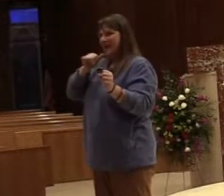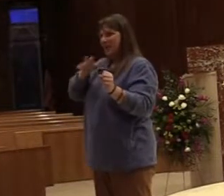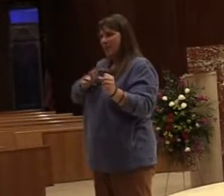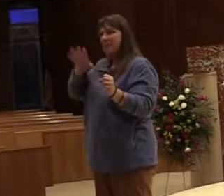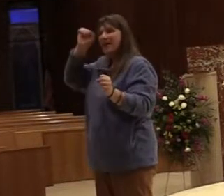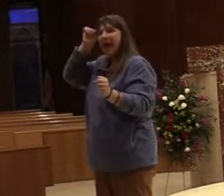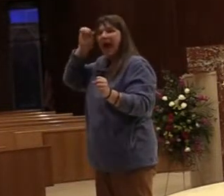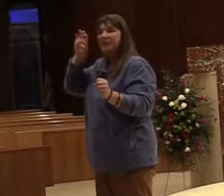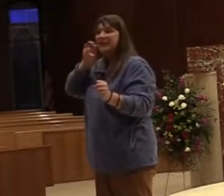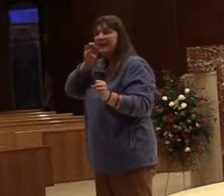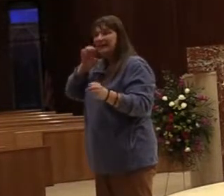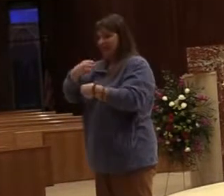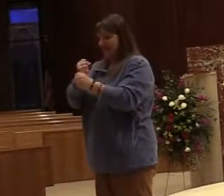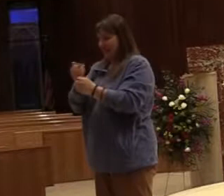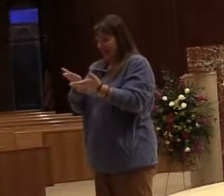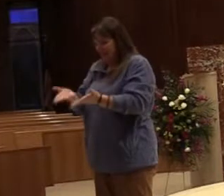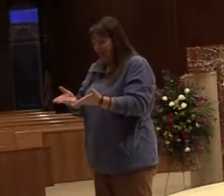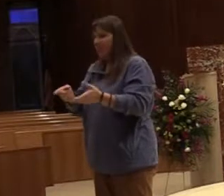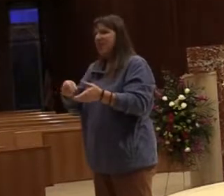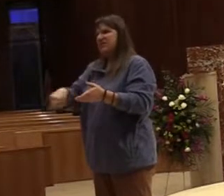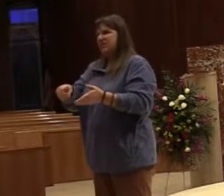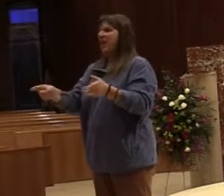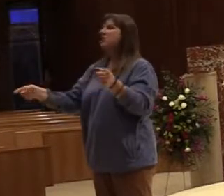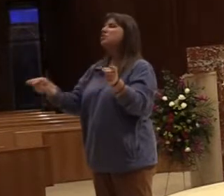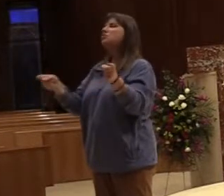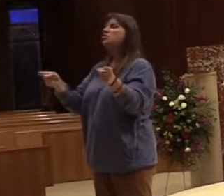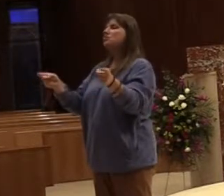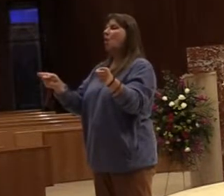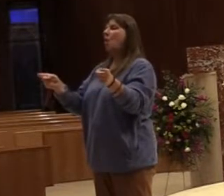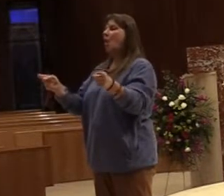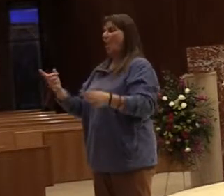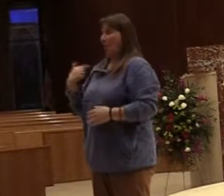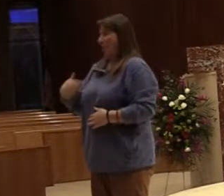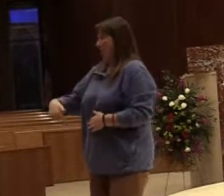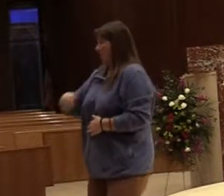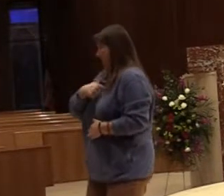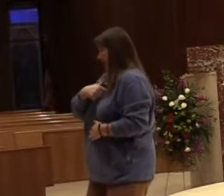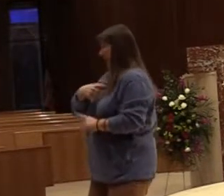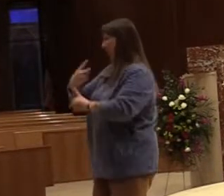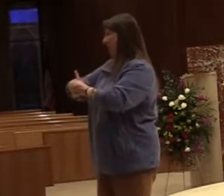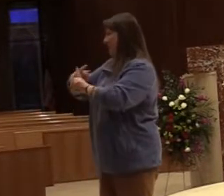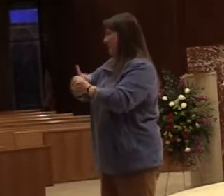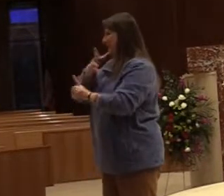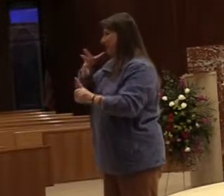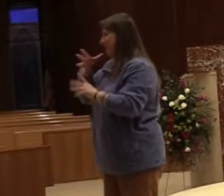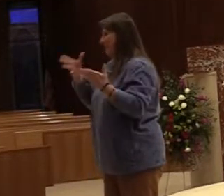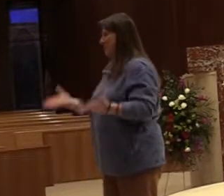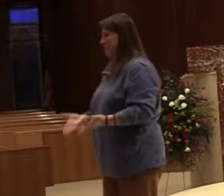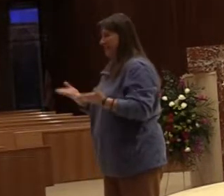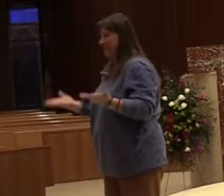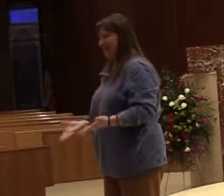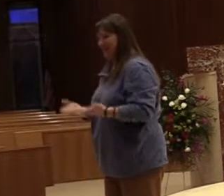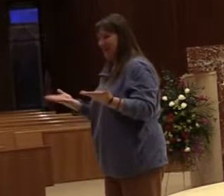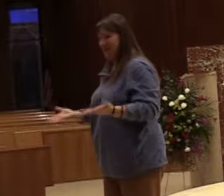land and the creatures. That we're here as tenant farmers in this world. That